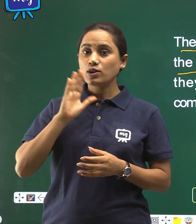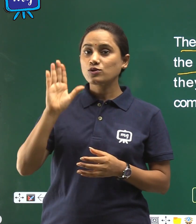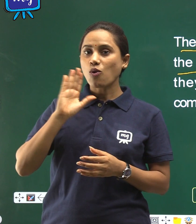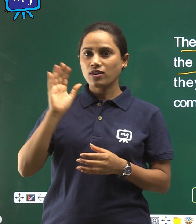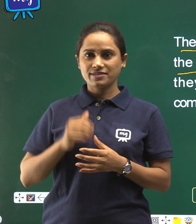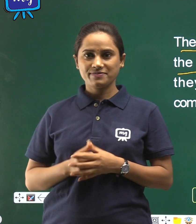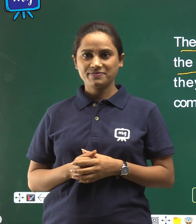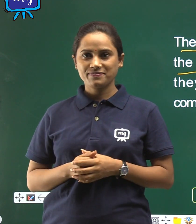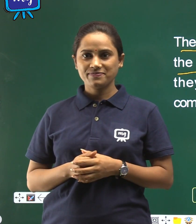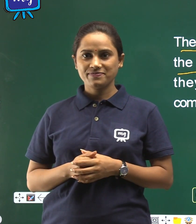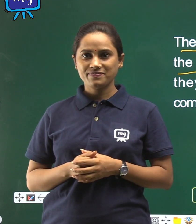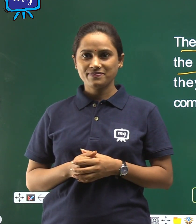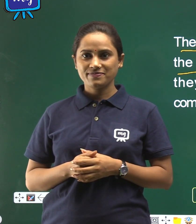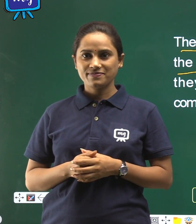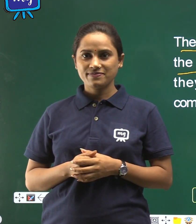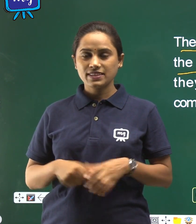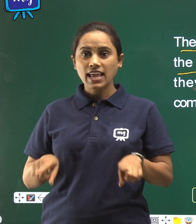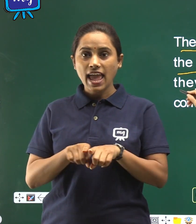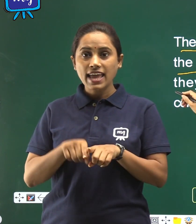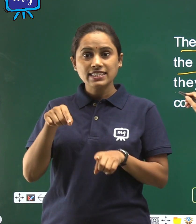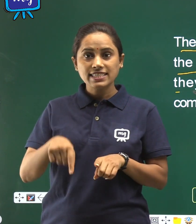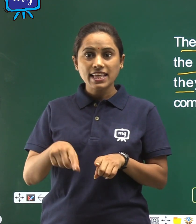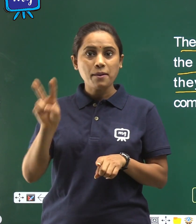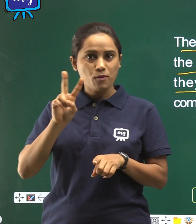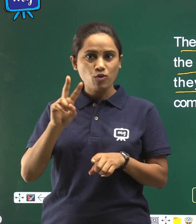song, as they both